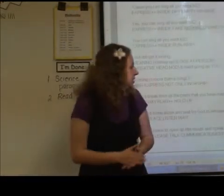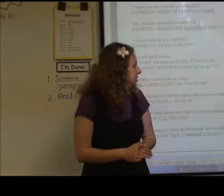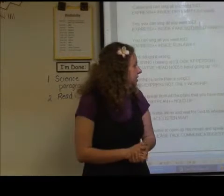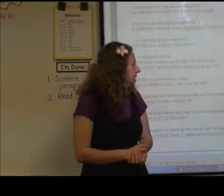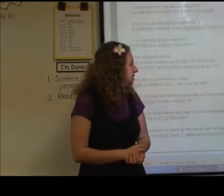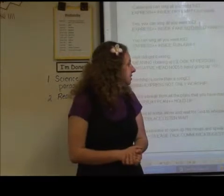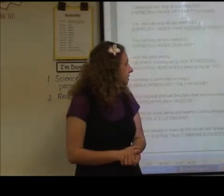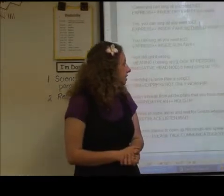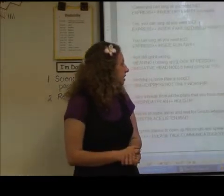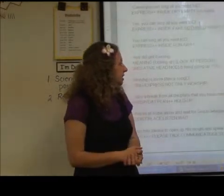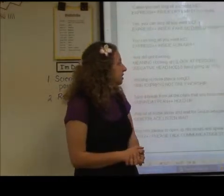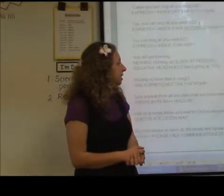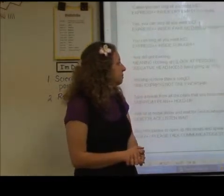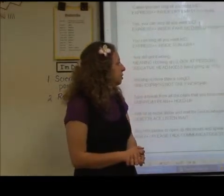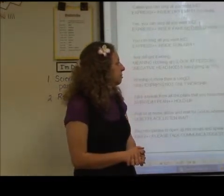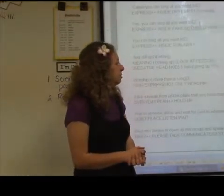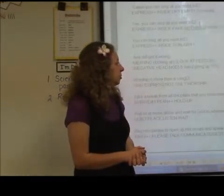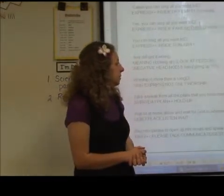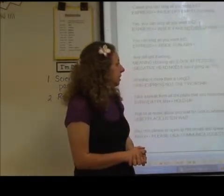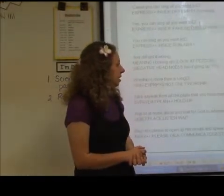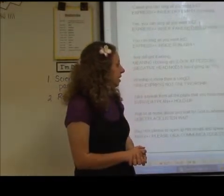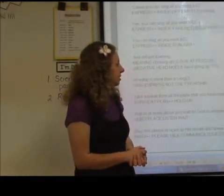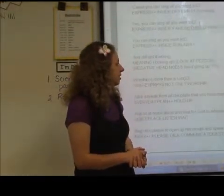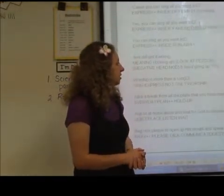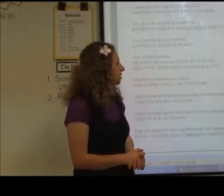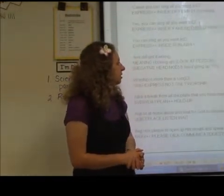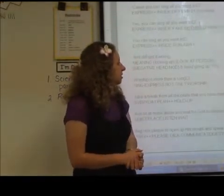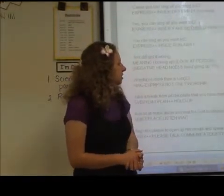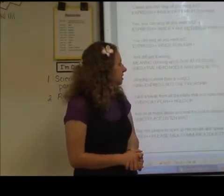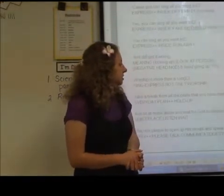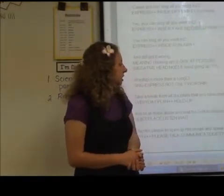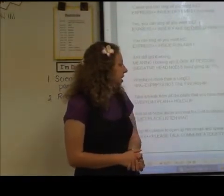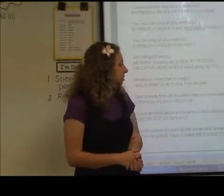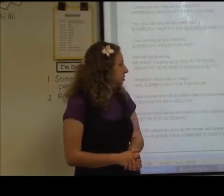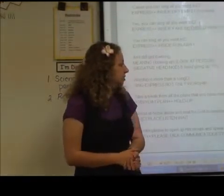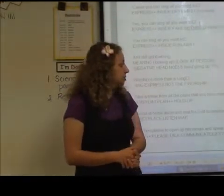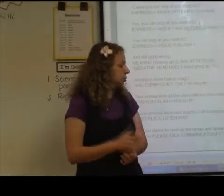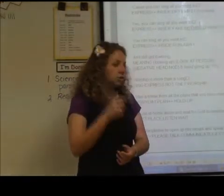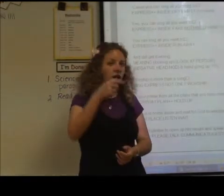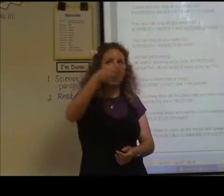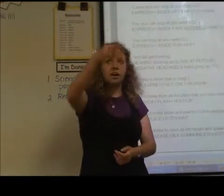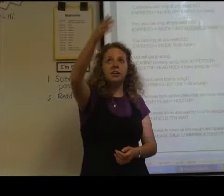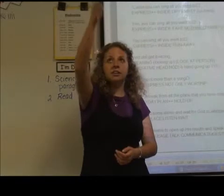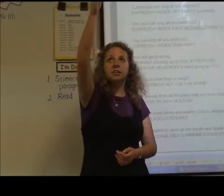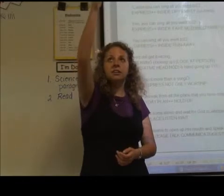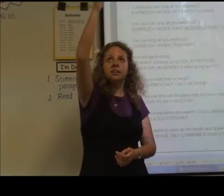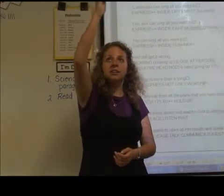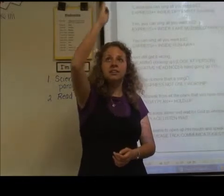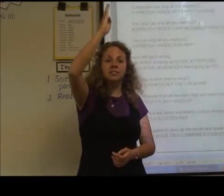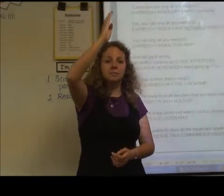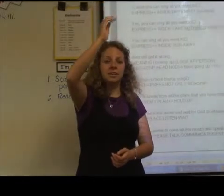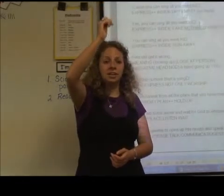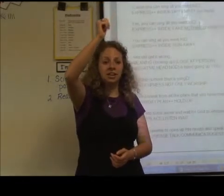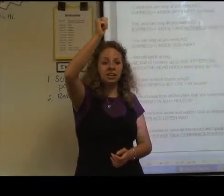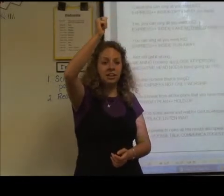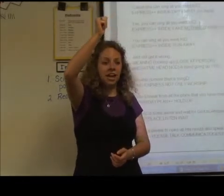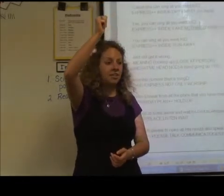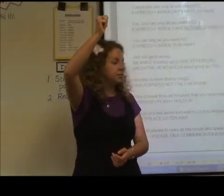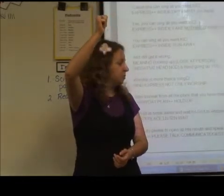And it says, anything I put before my God is an idol. So God is up here, and then with